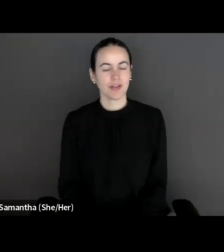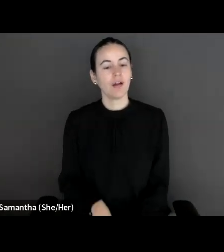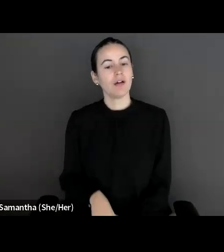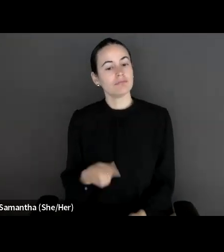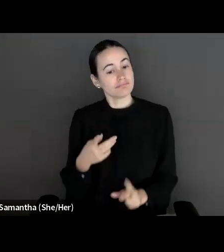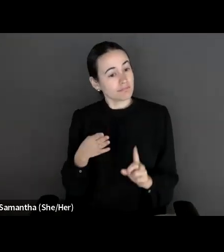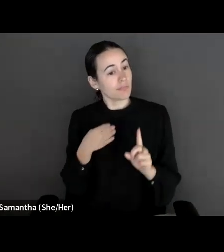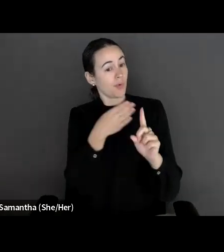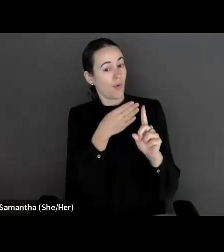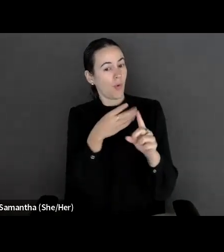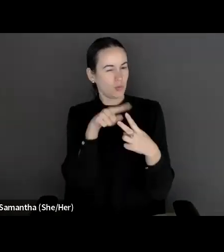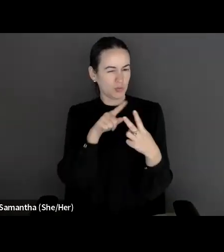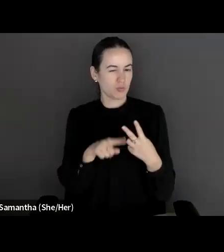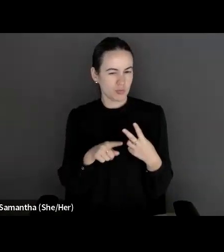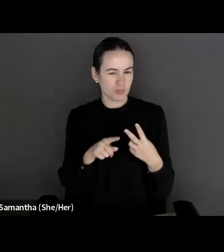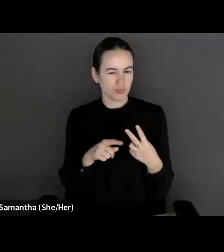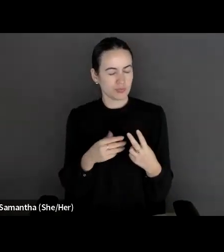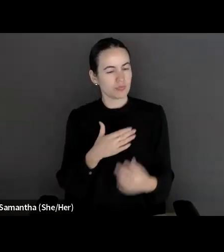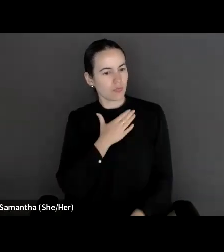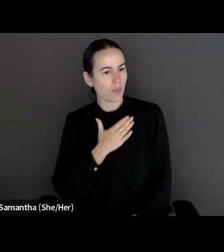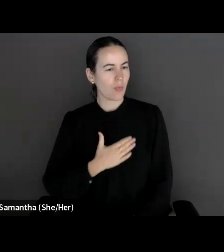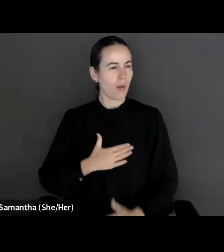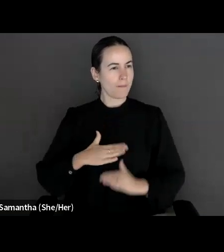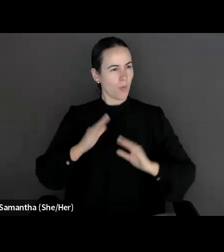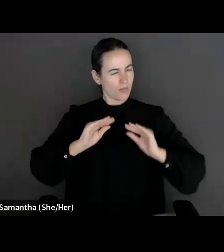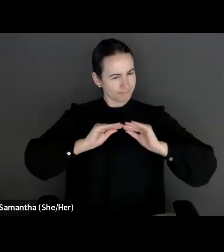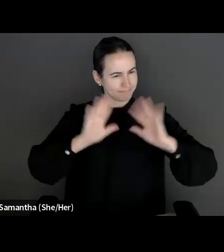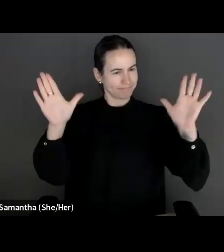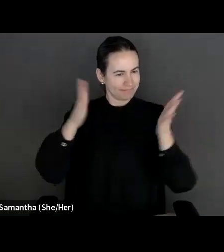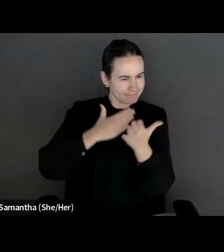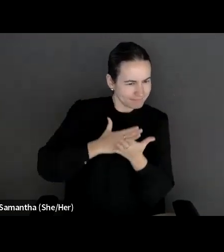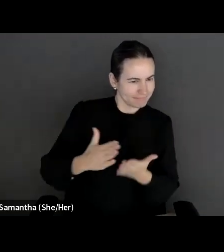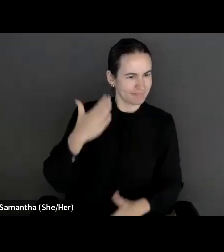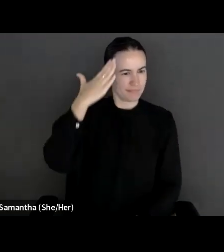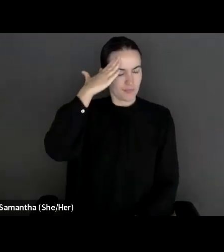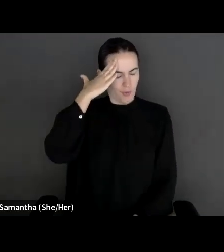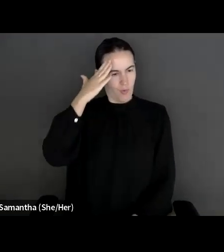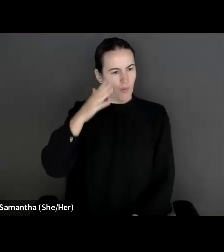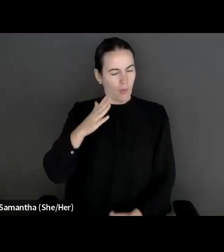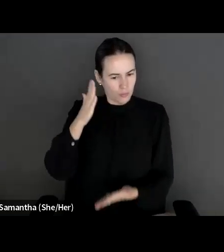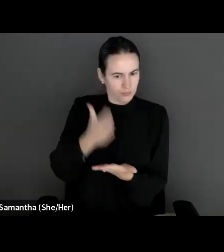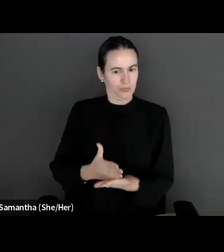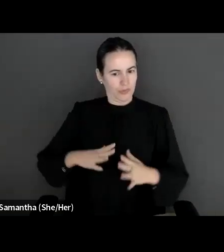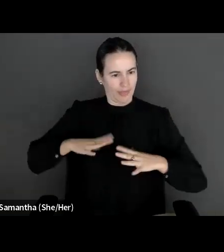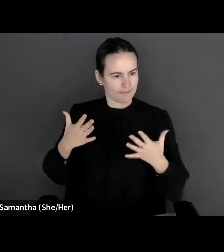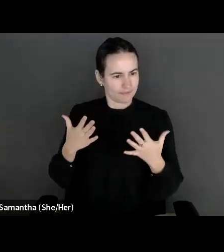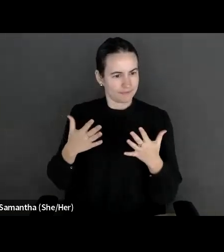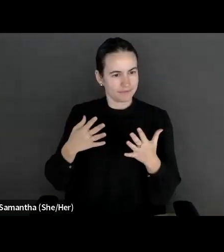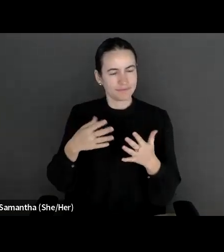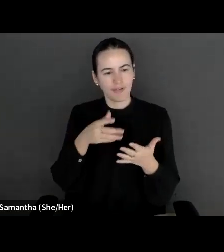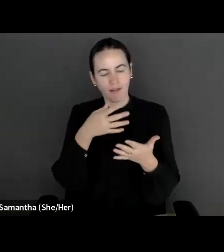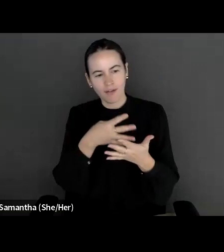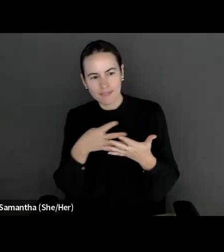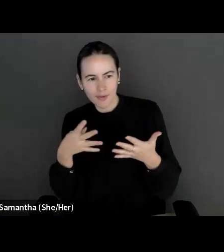clearer understanding of what actually happens in real-world rating scale development. And the